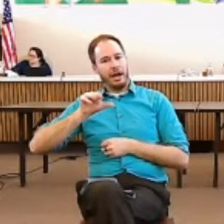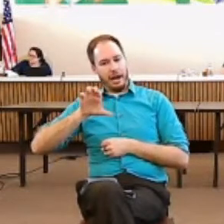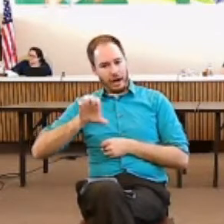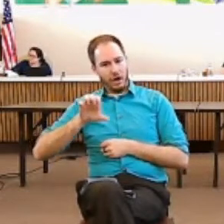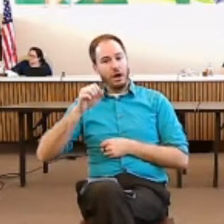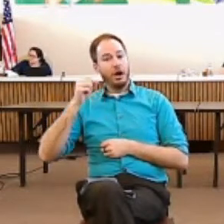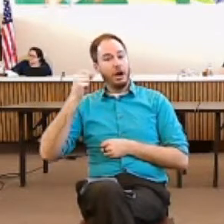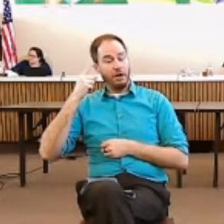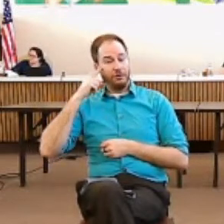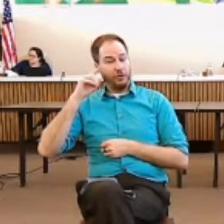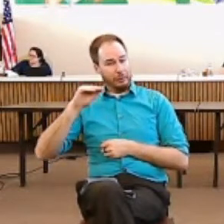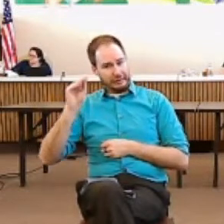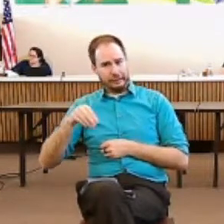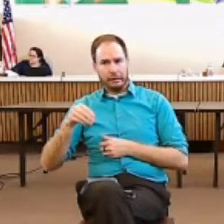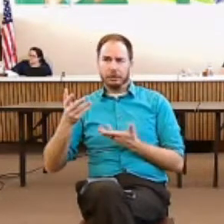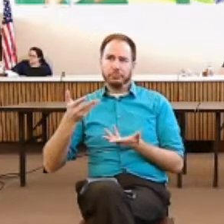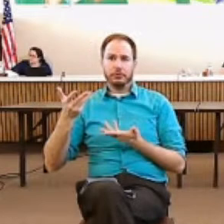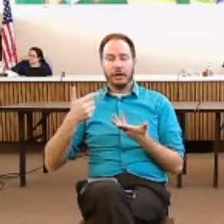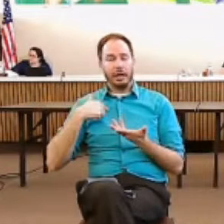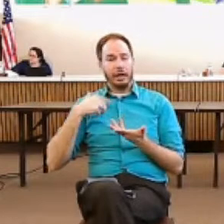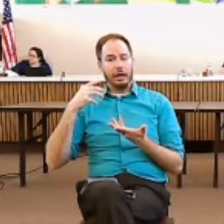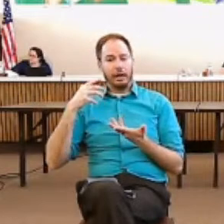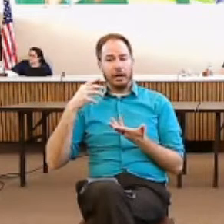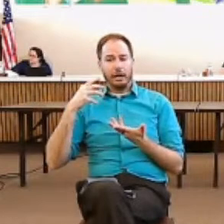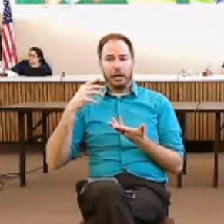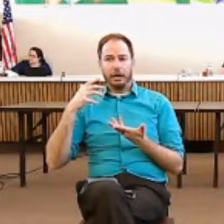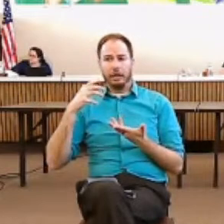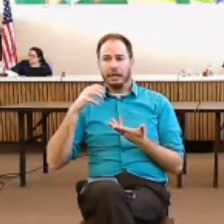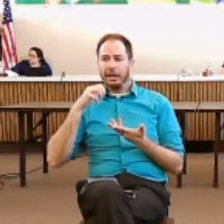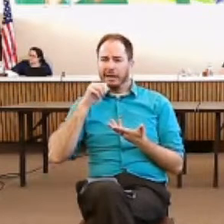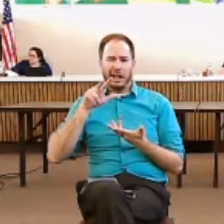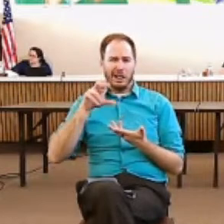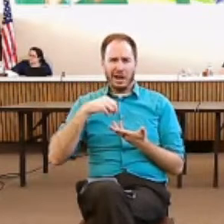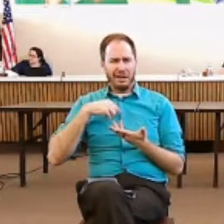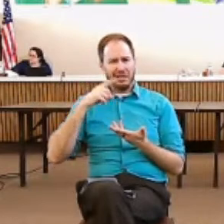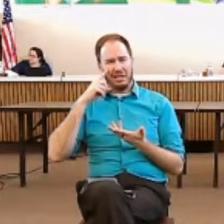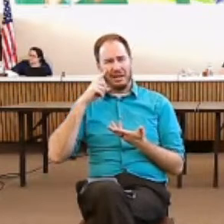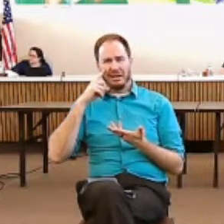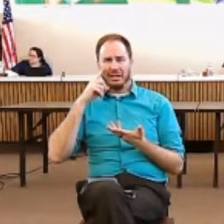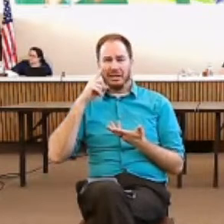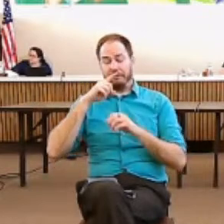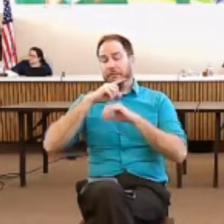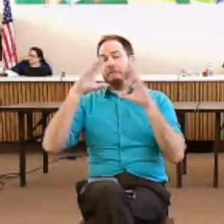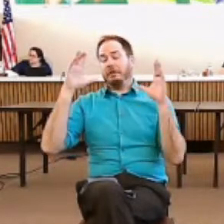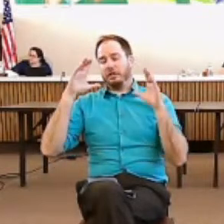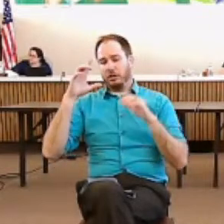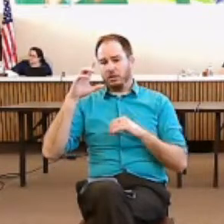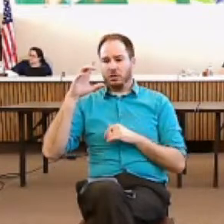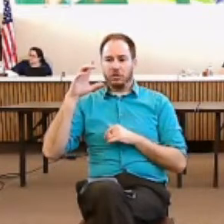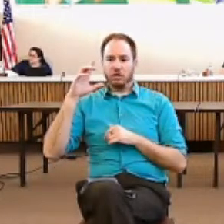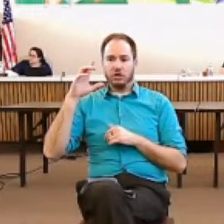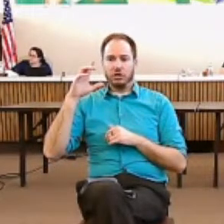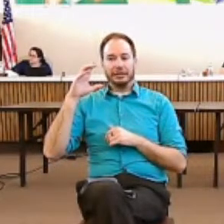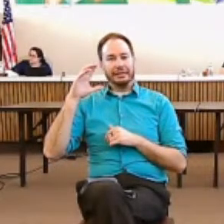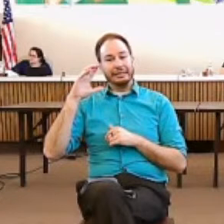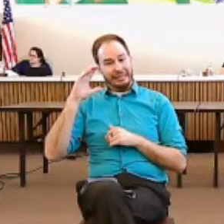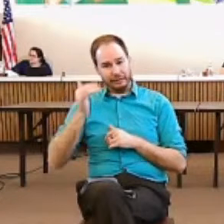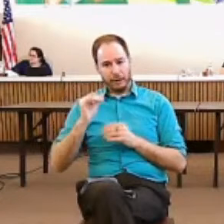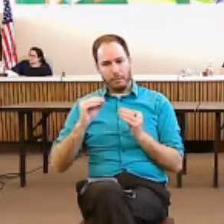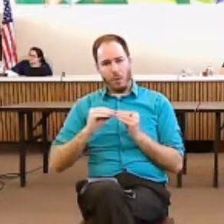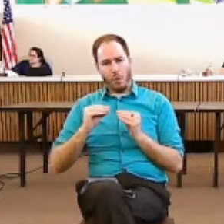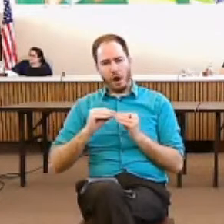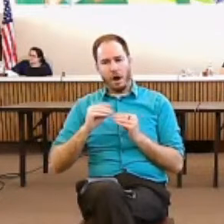but in terms of percentage, I wouldn't characterize it as 30%. I just visually, it seems much higher than that,